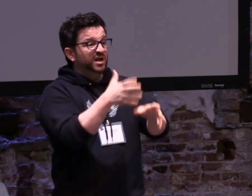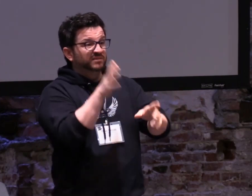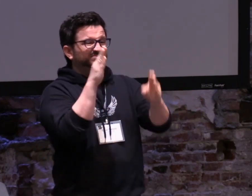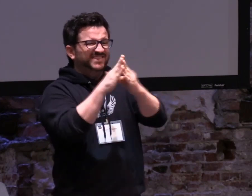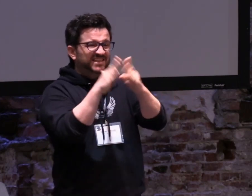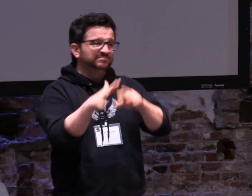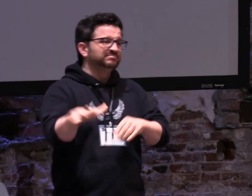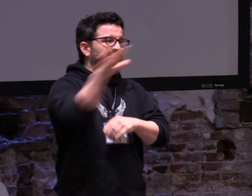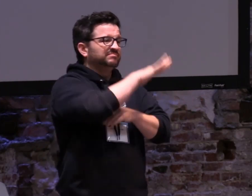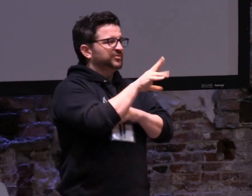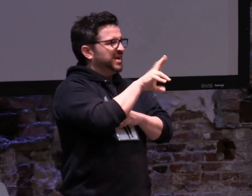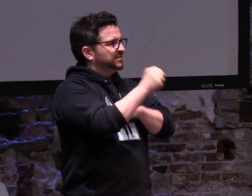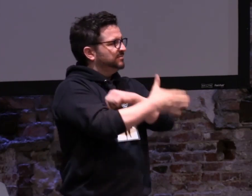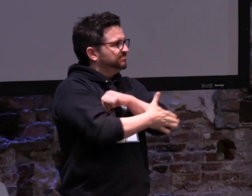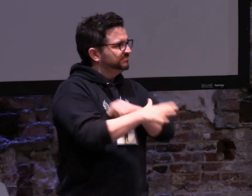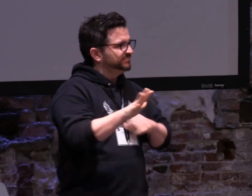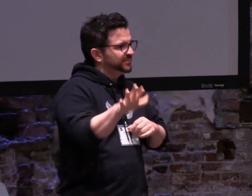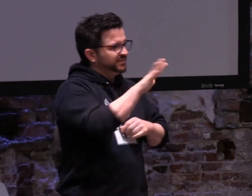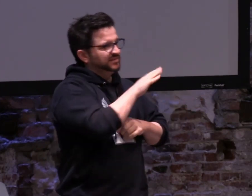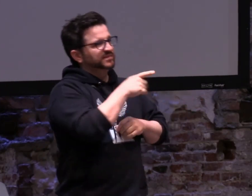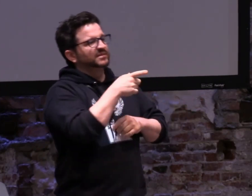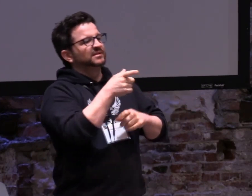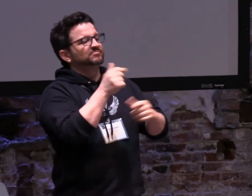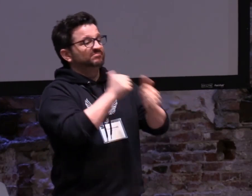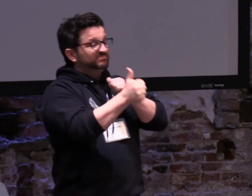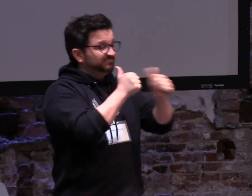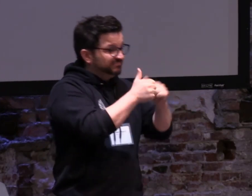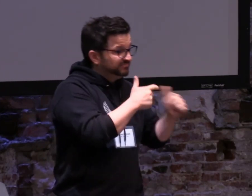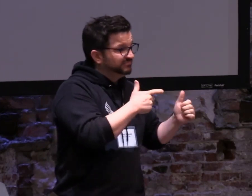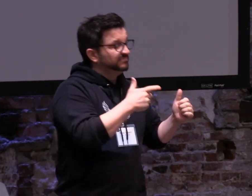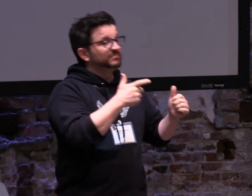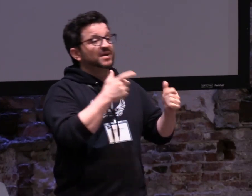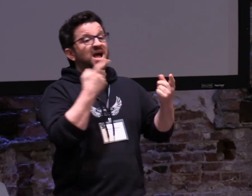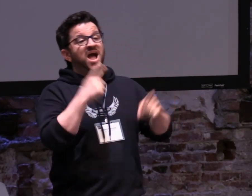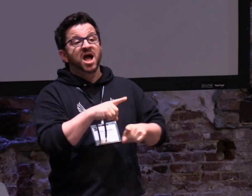in front of a large audience of significant people from across the country.